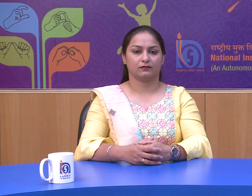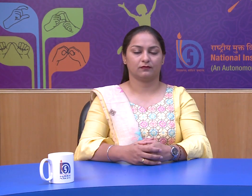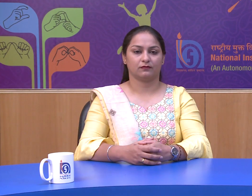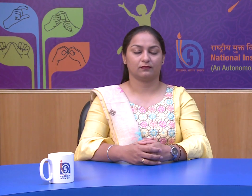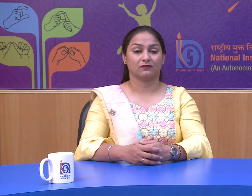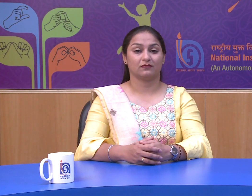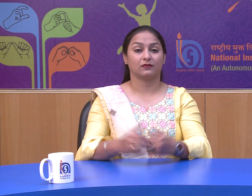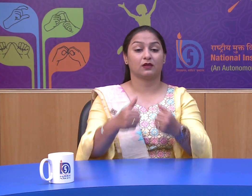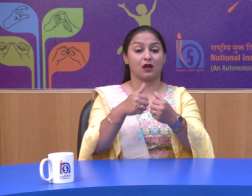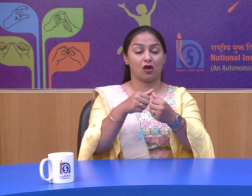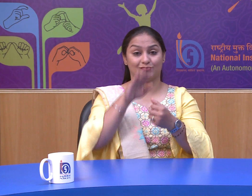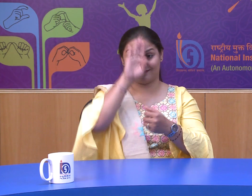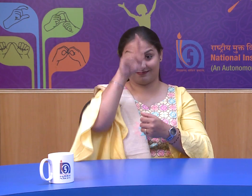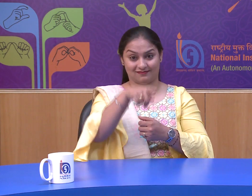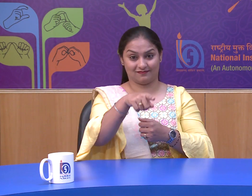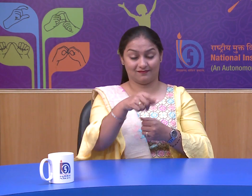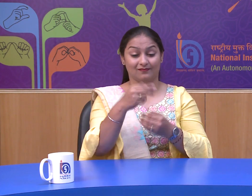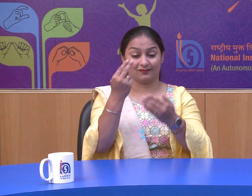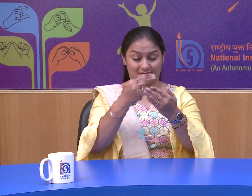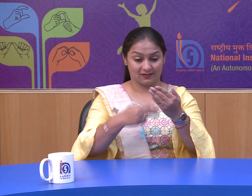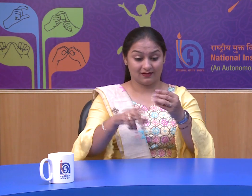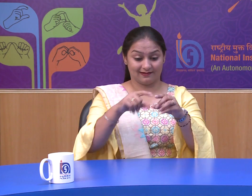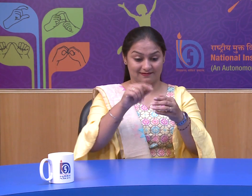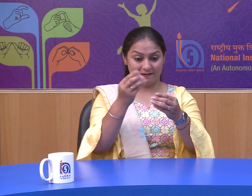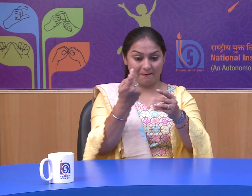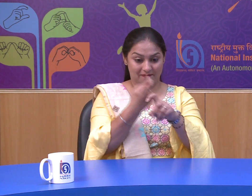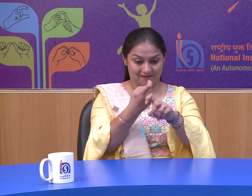Ashokan Edicts, or the stones with